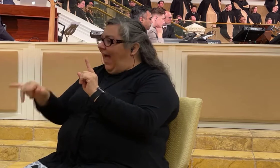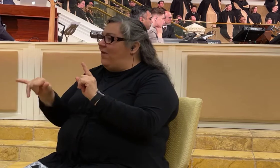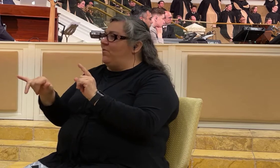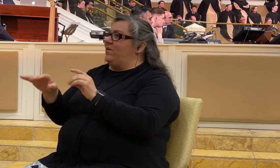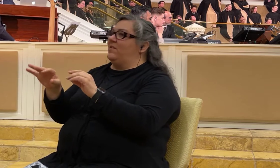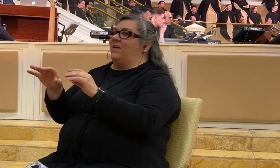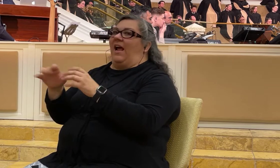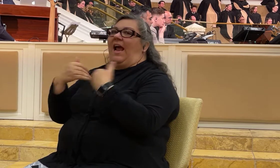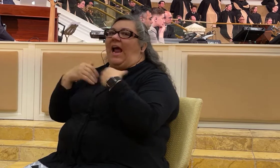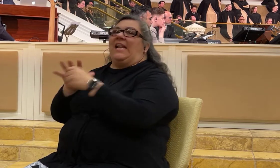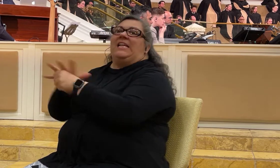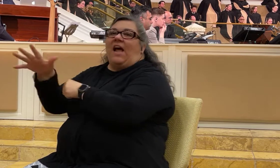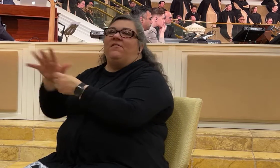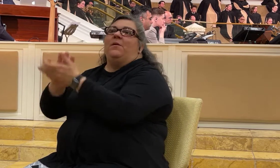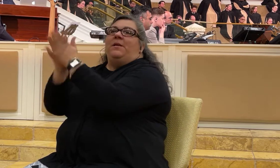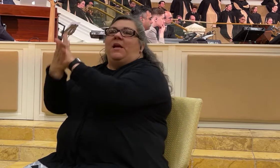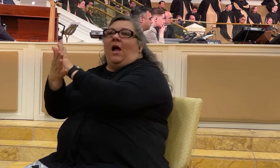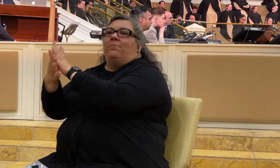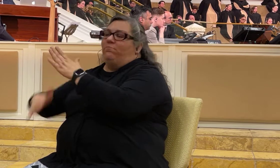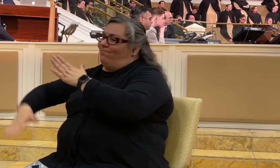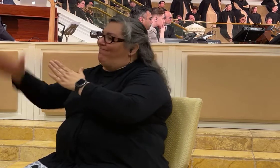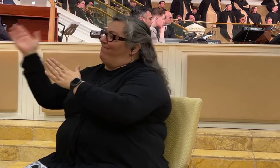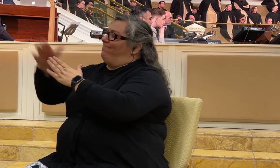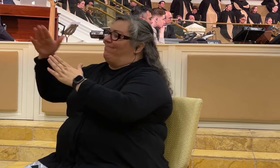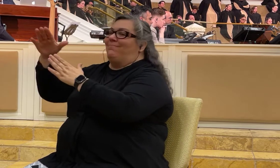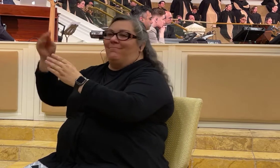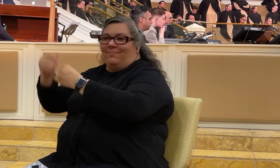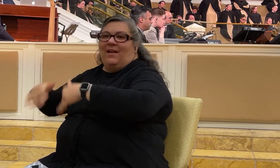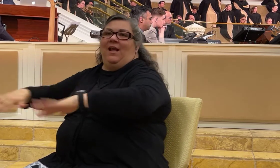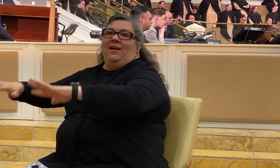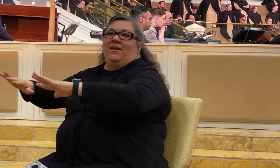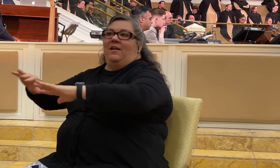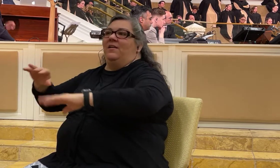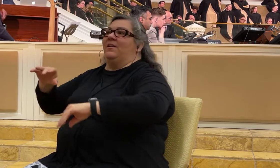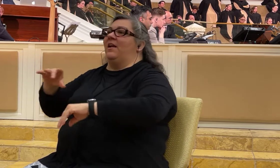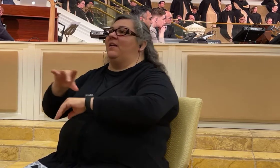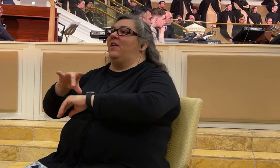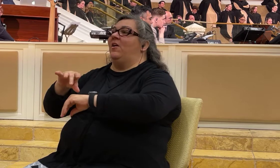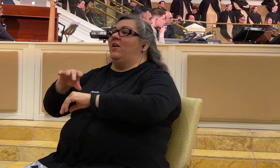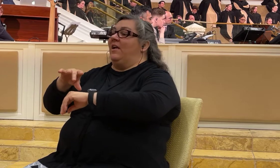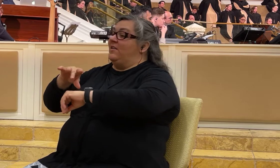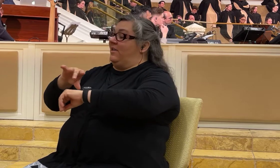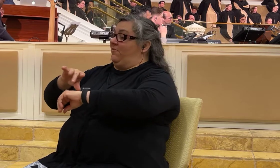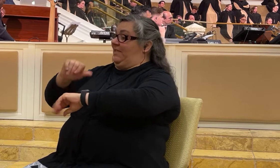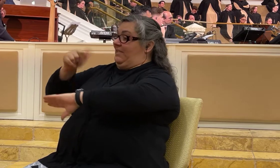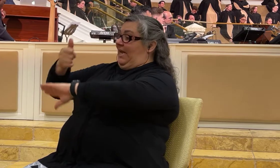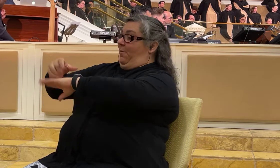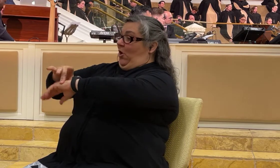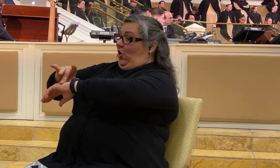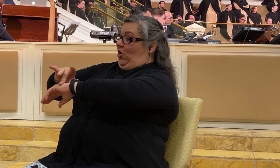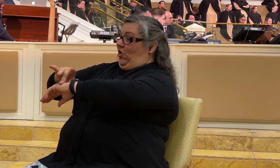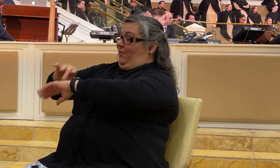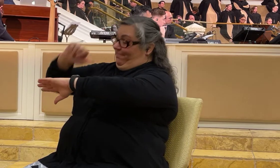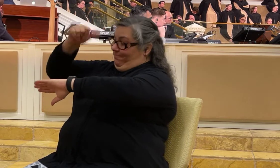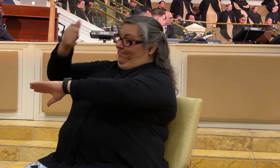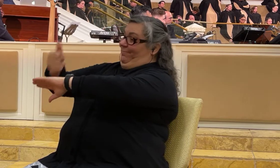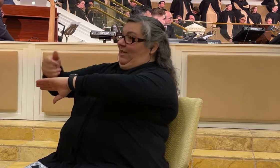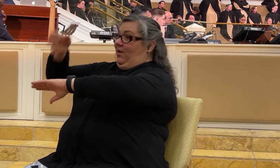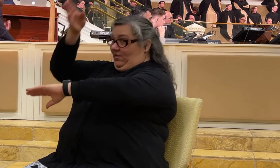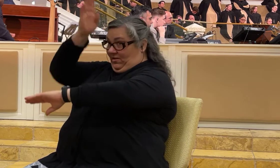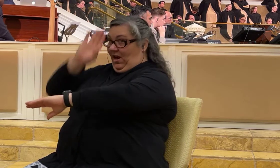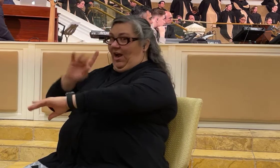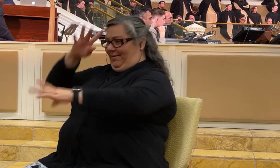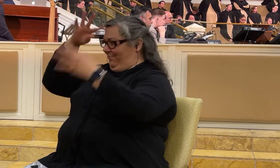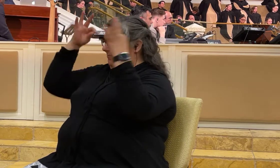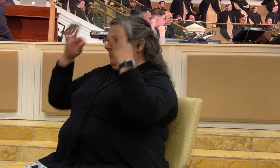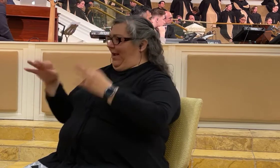kingdom of the world, in fact, forever. Its geographical setting was determined by God. God had